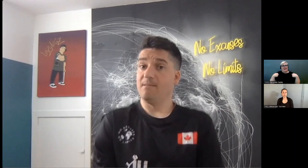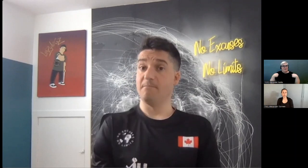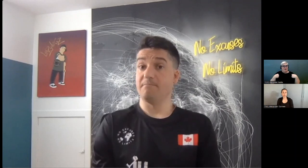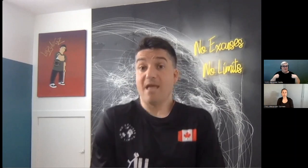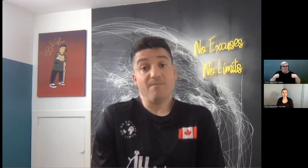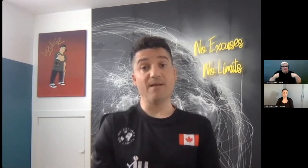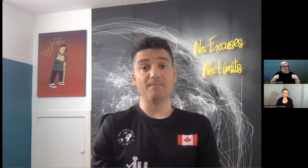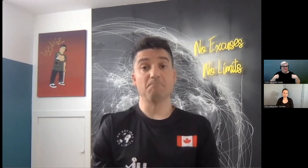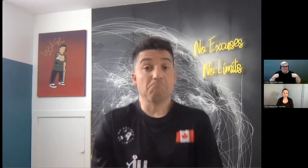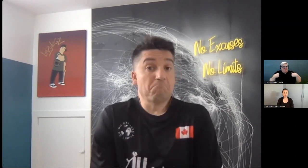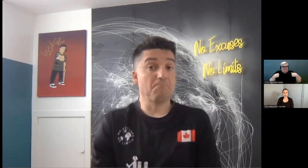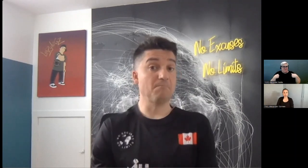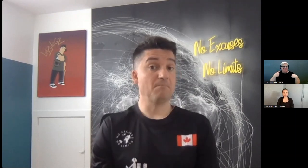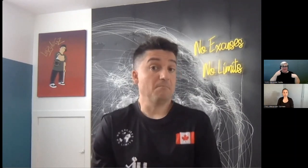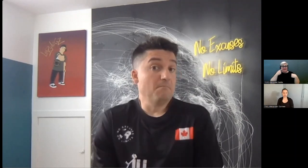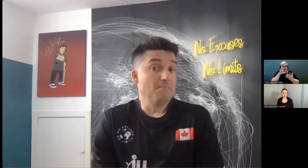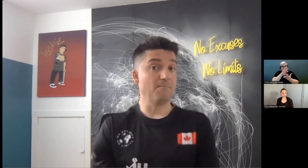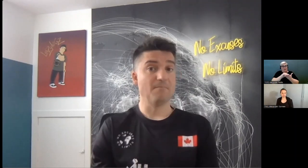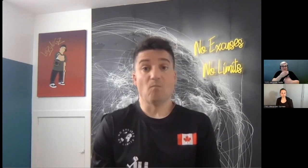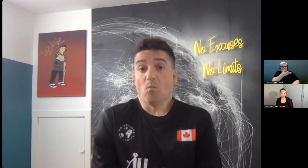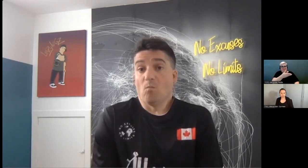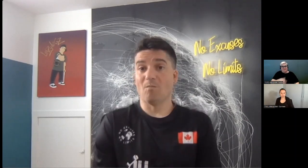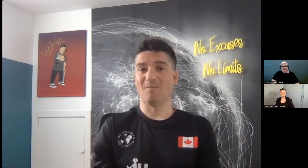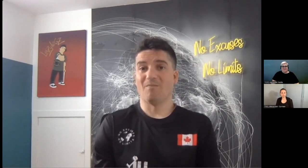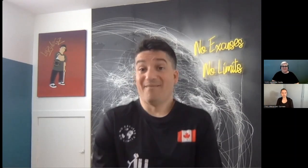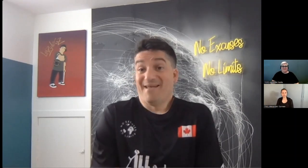Say maybe.